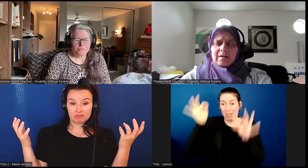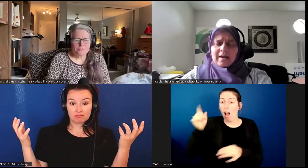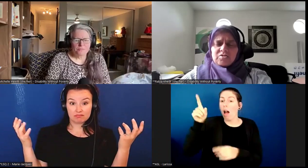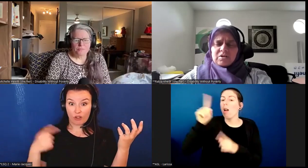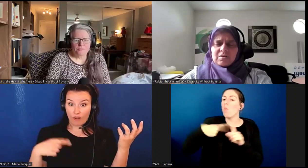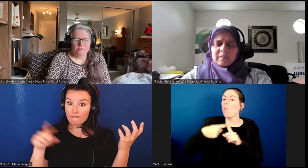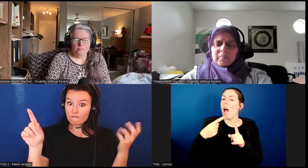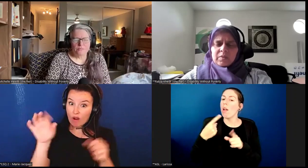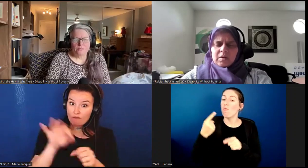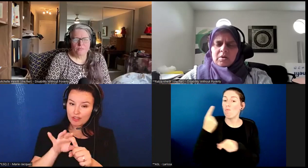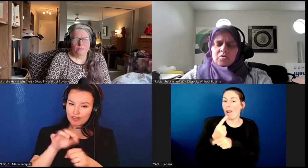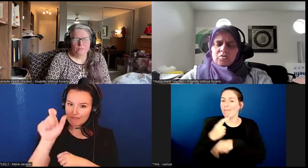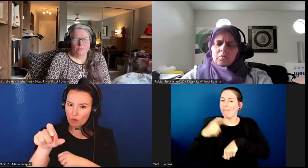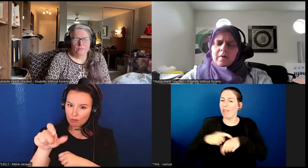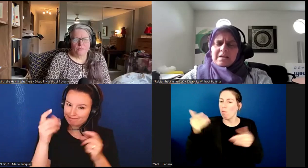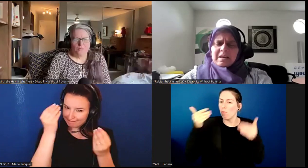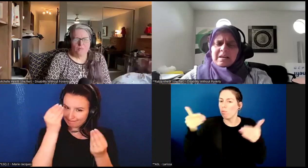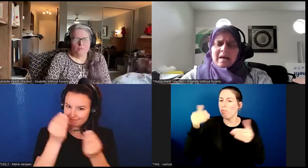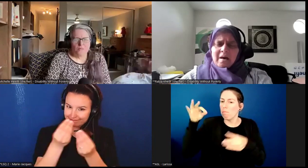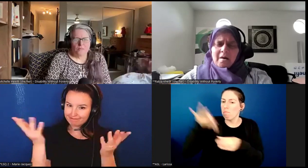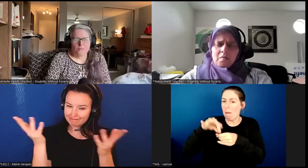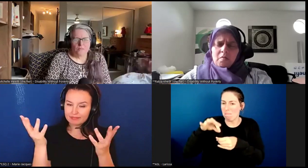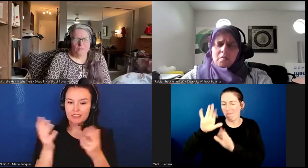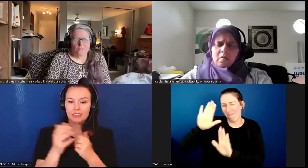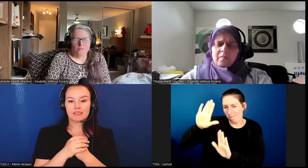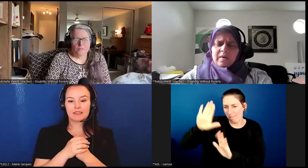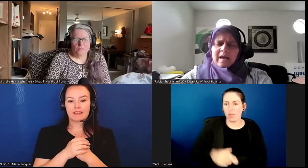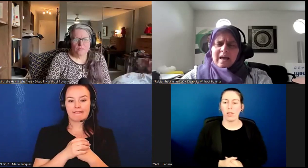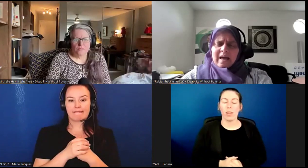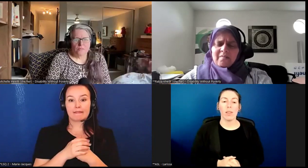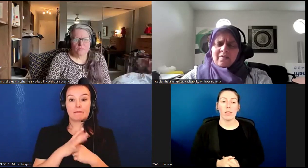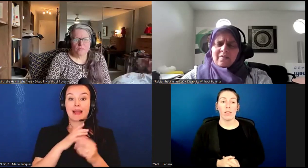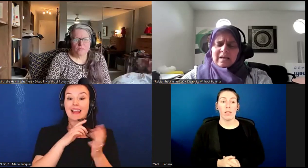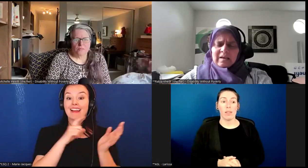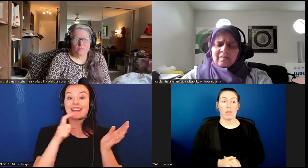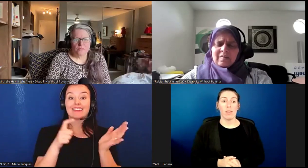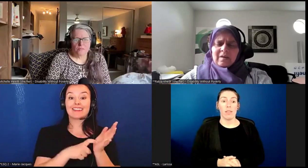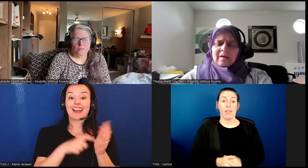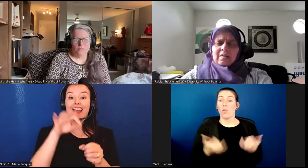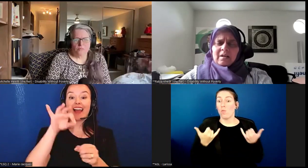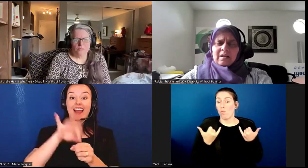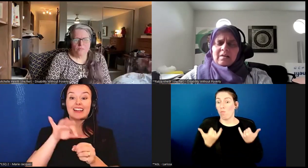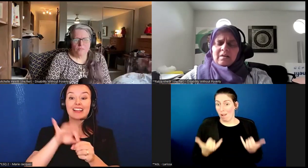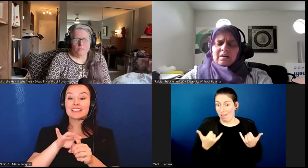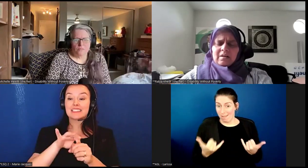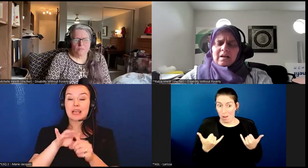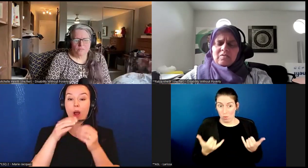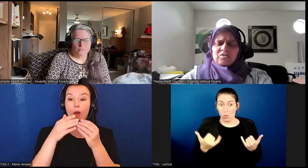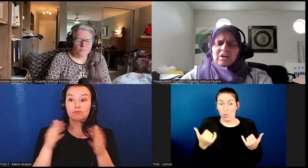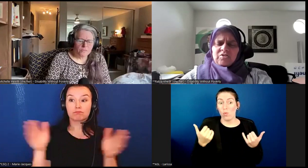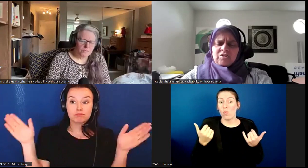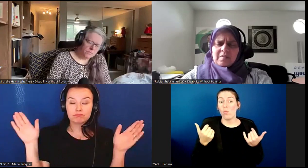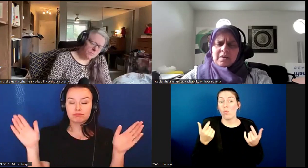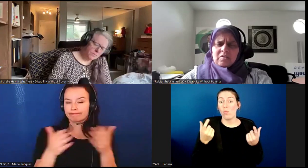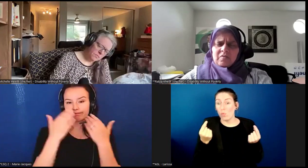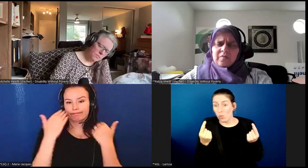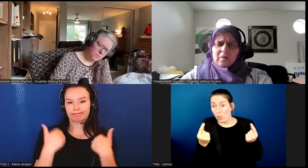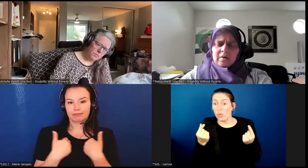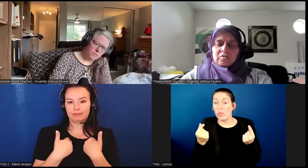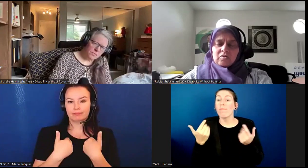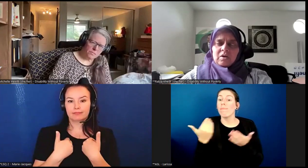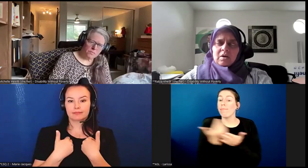trigger an election. So right now, what we have is the legislation coming